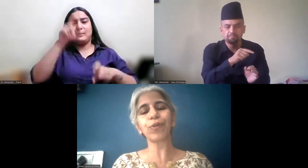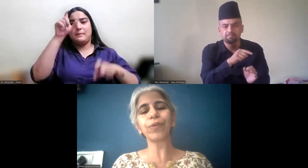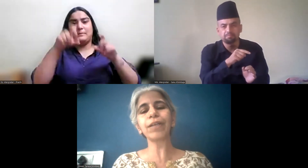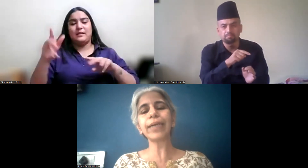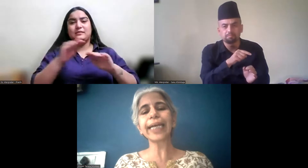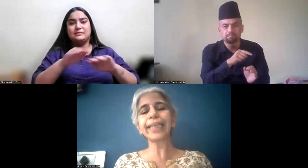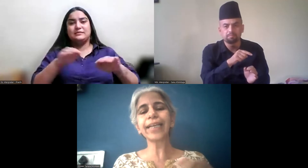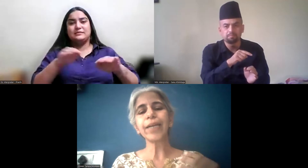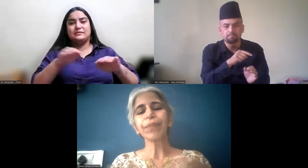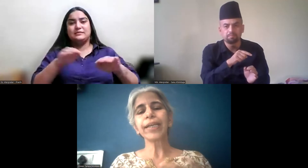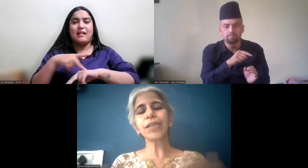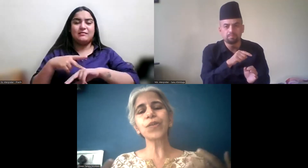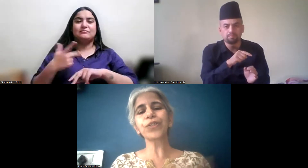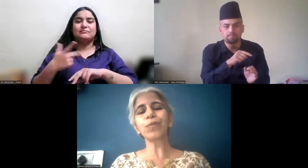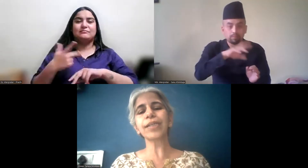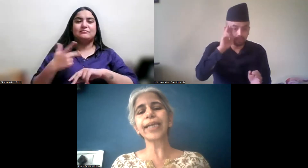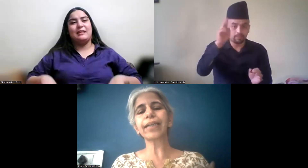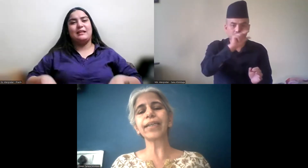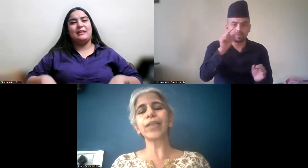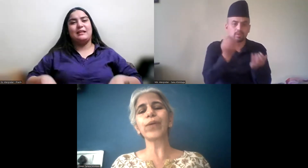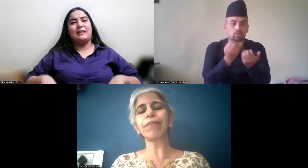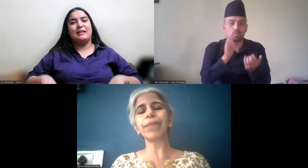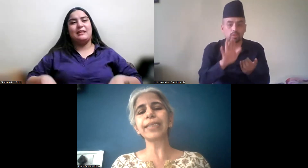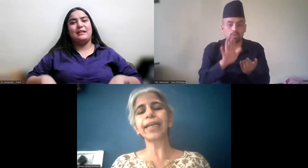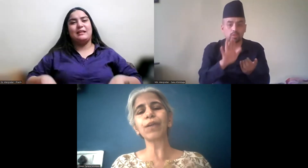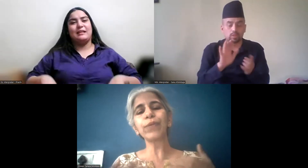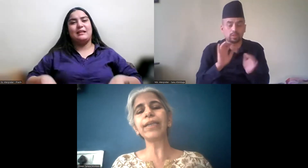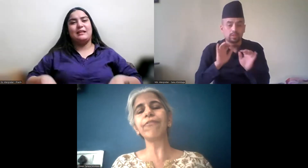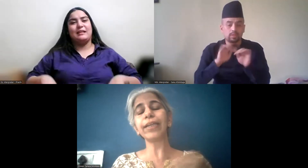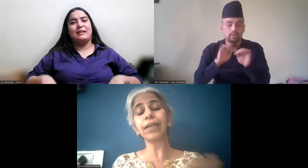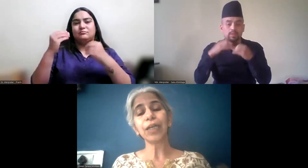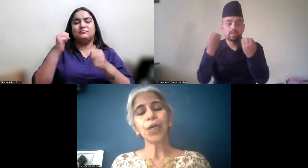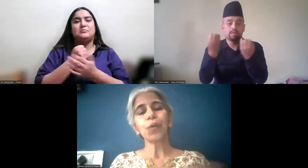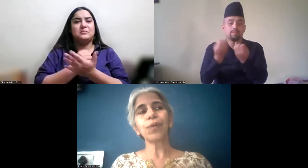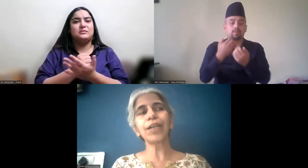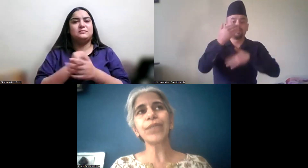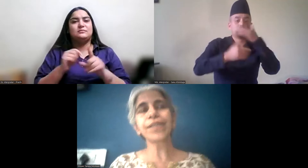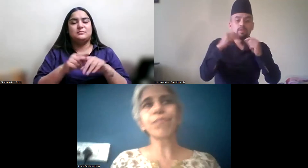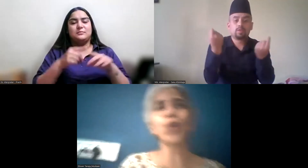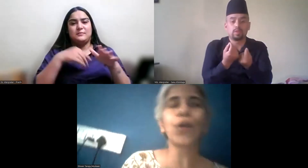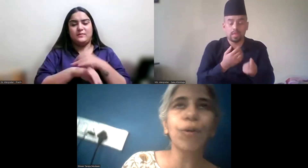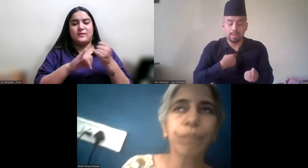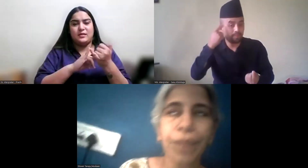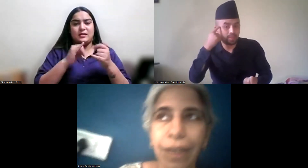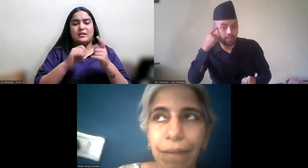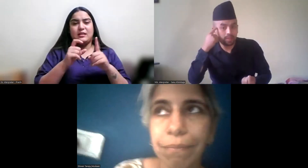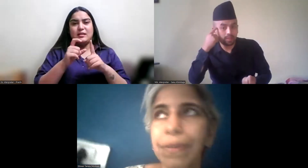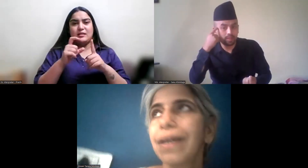of a world. But I think in the social work sector and the development sector, we live in a world which is more,